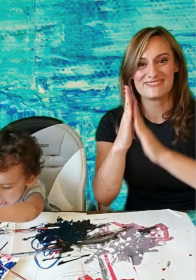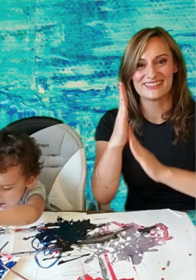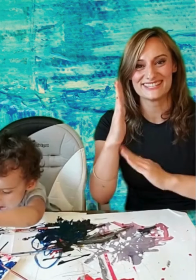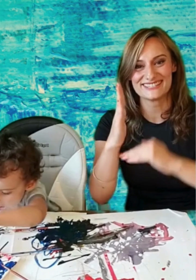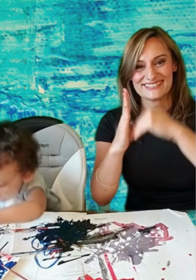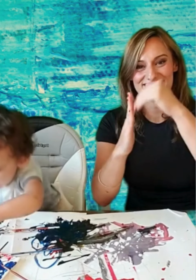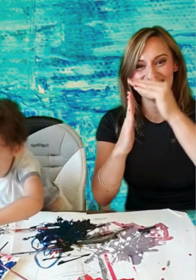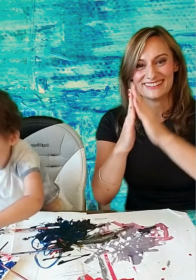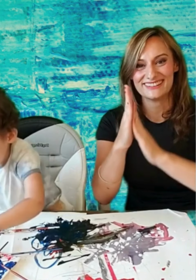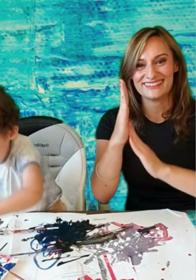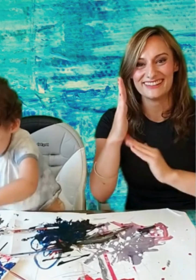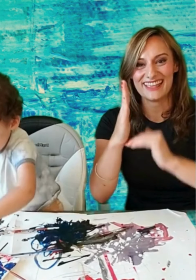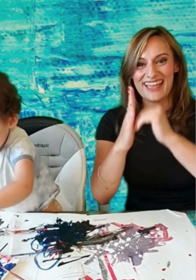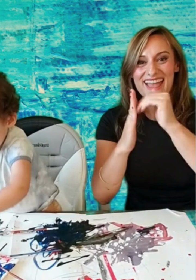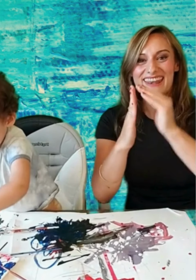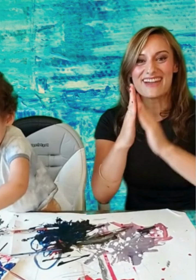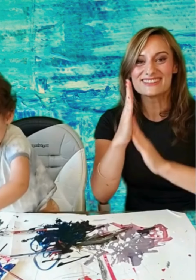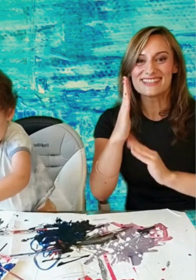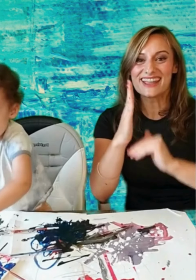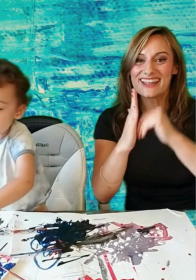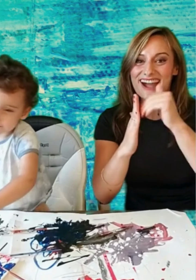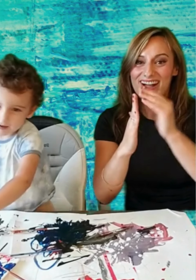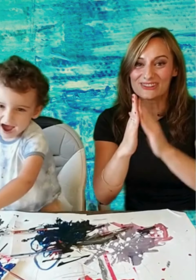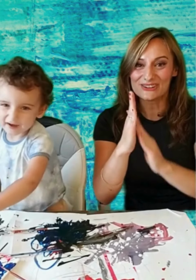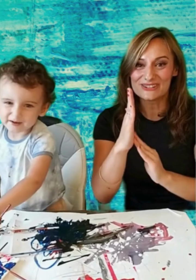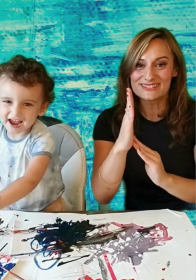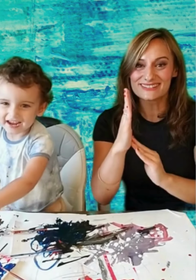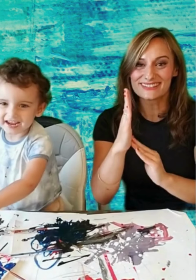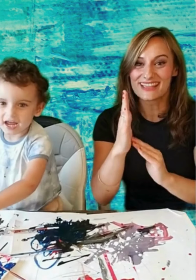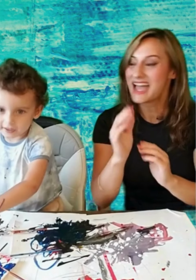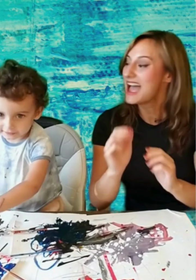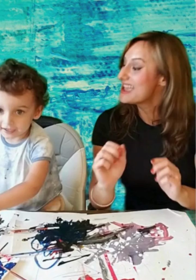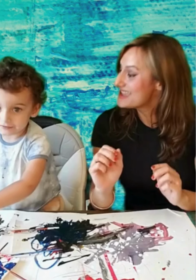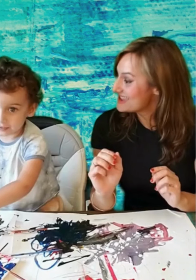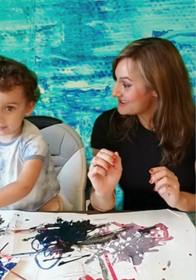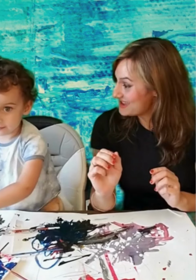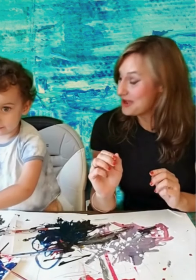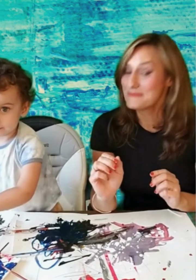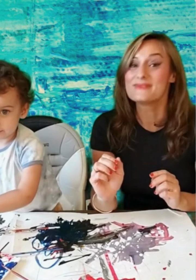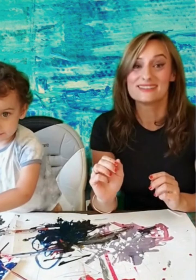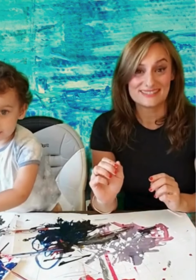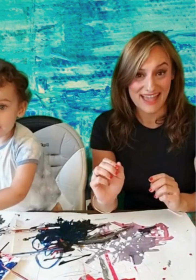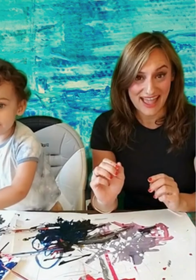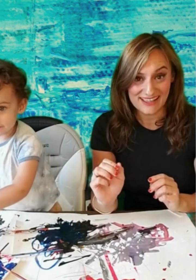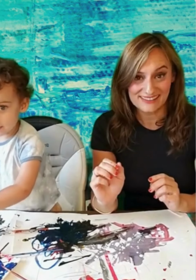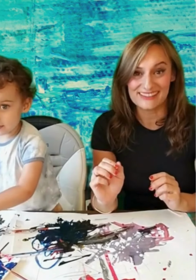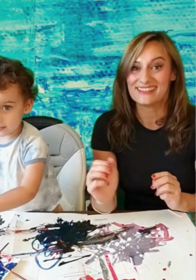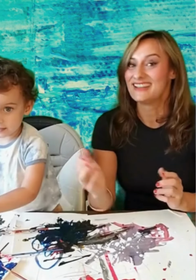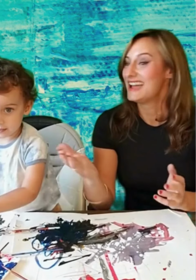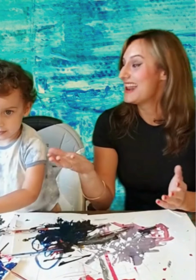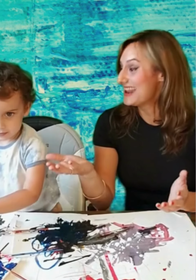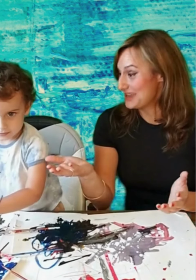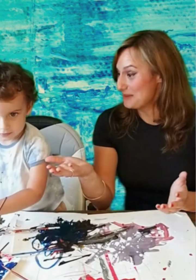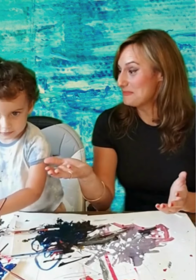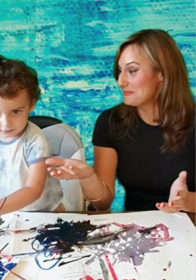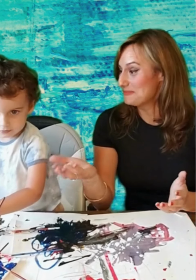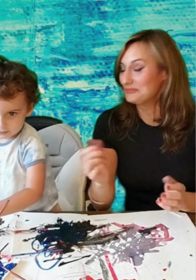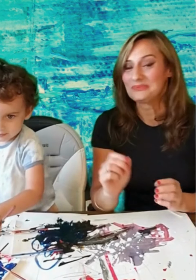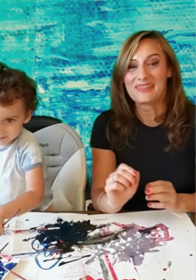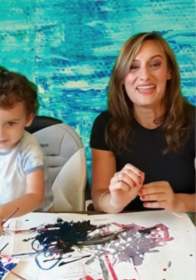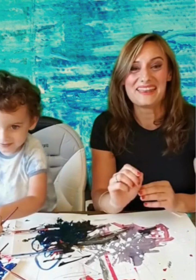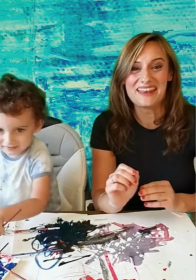beautiful canvas. Now to sign colors. Pink. Yep, exactly.